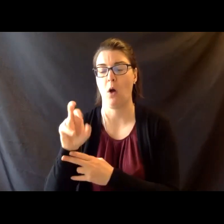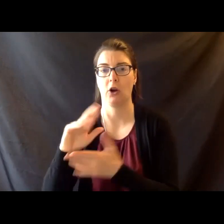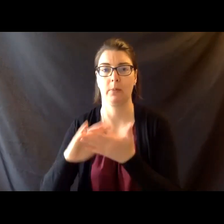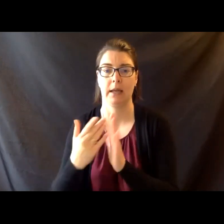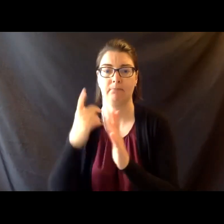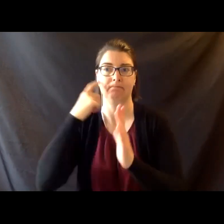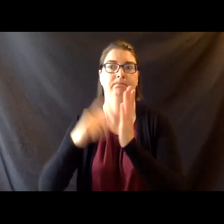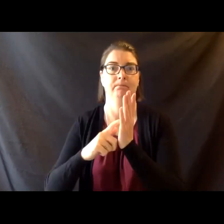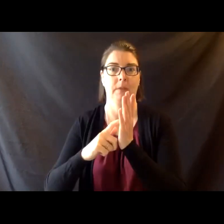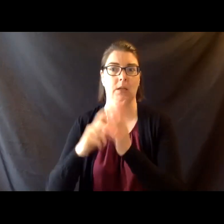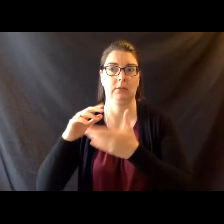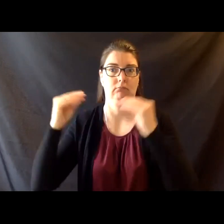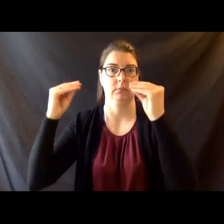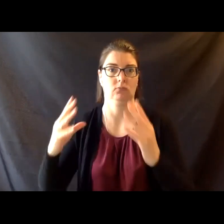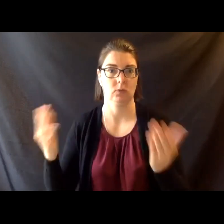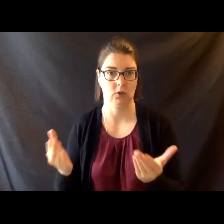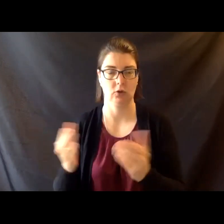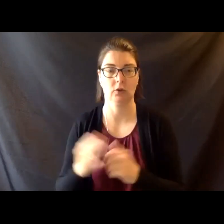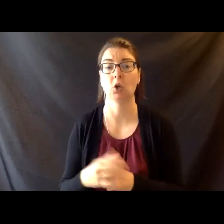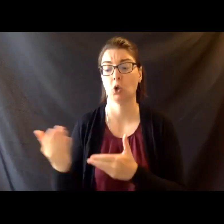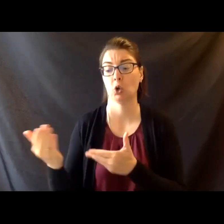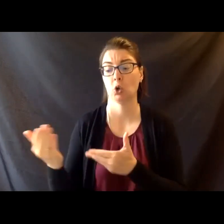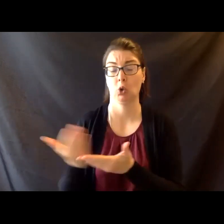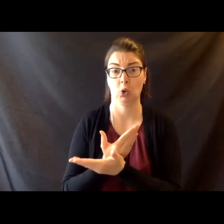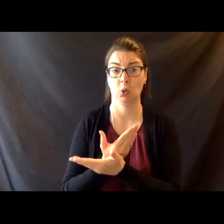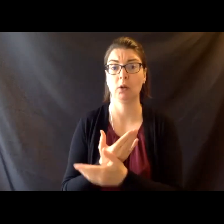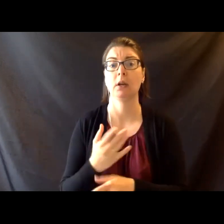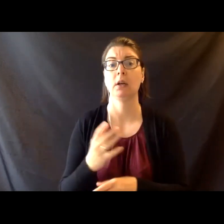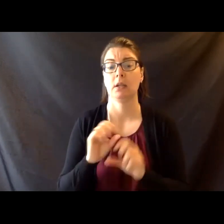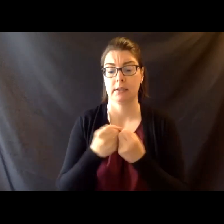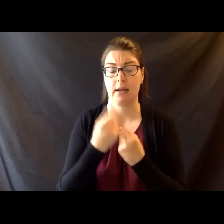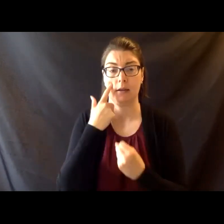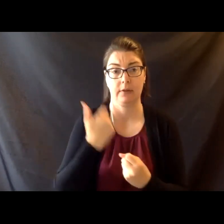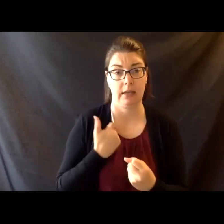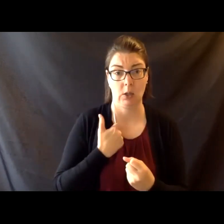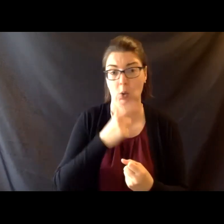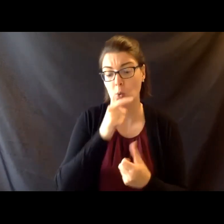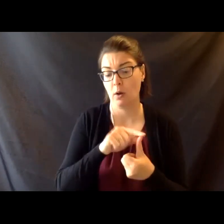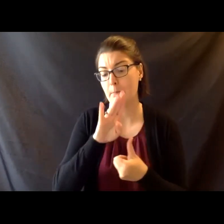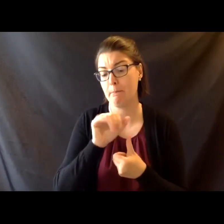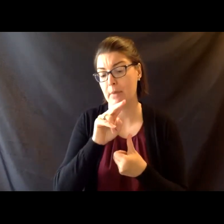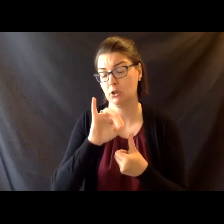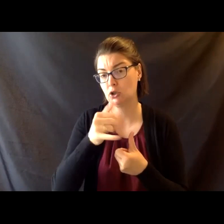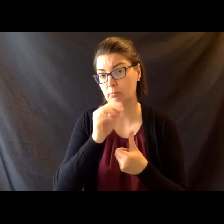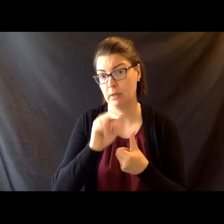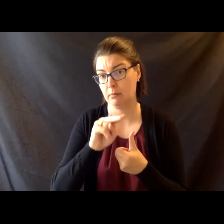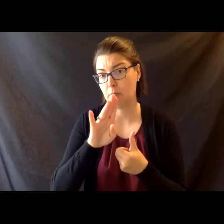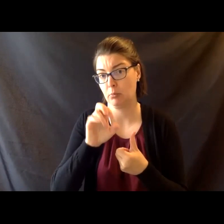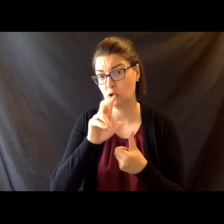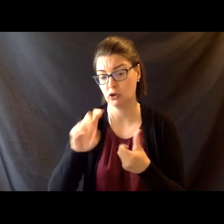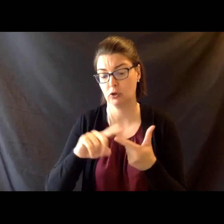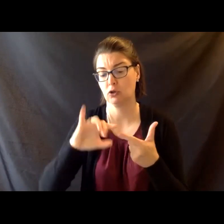Royal Society of Canada in 2020 are Benjamin Berger, John Grayson, Molly Lett